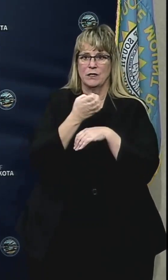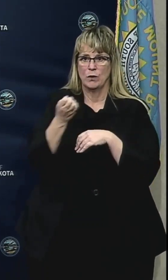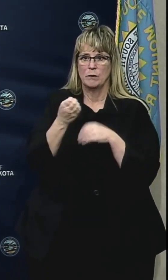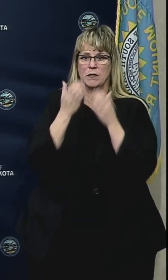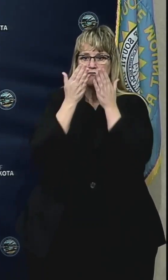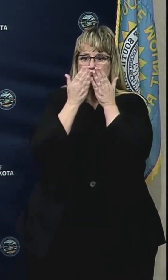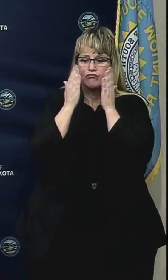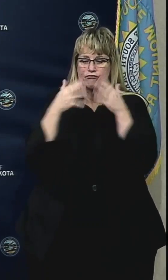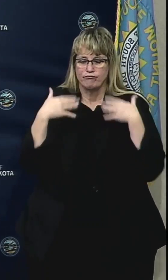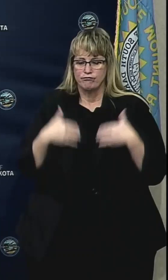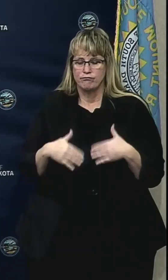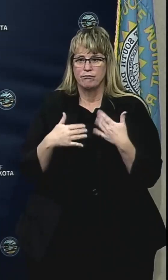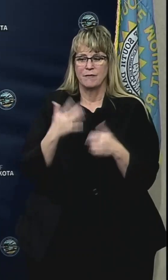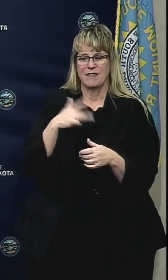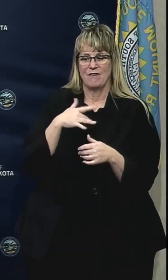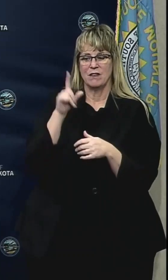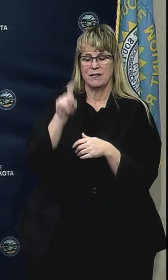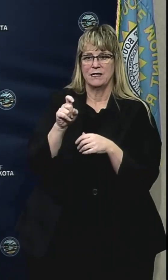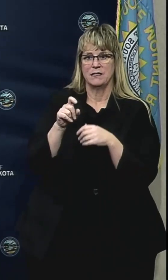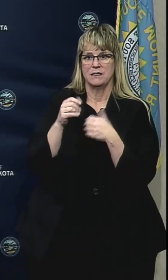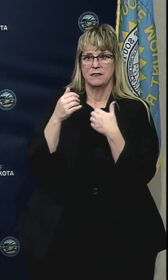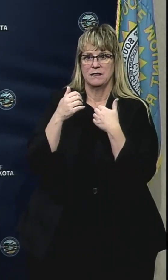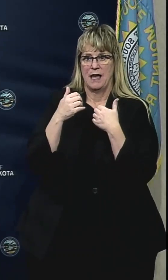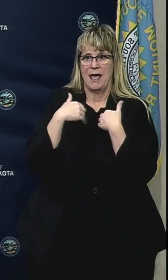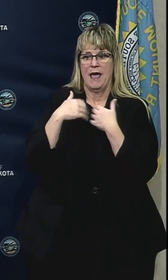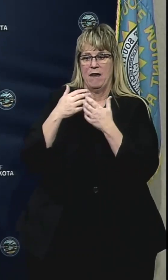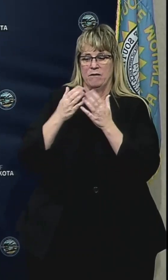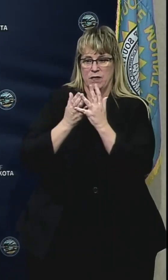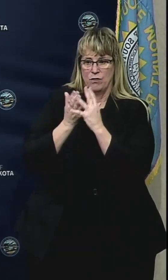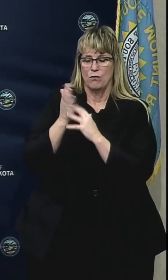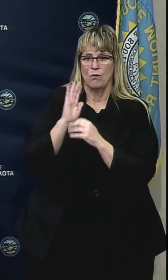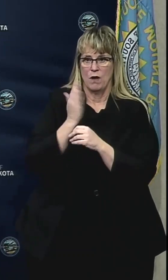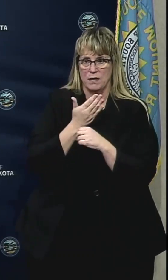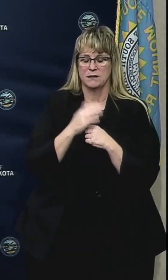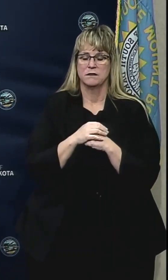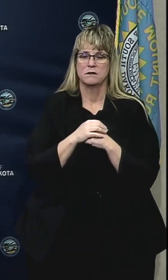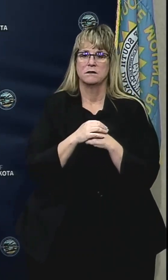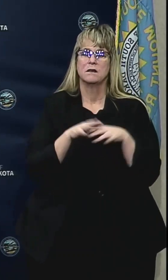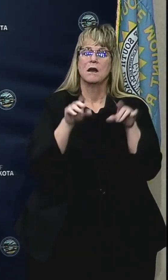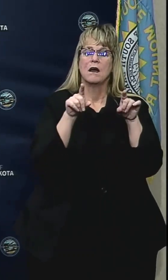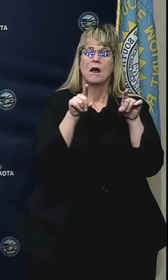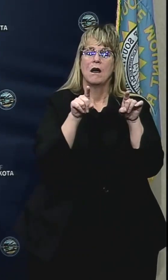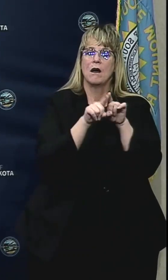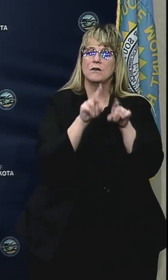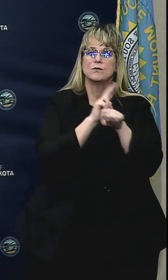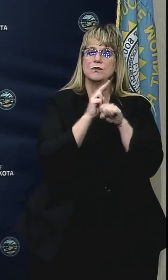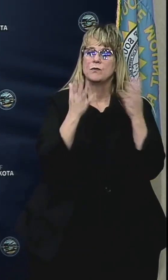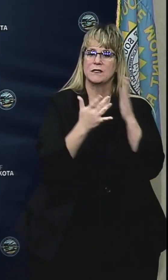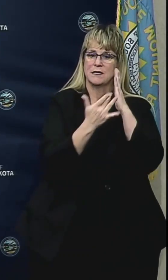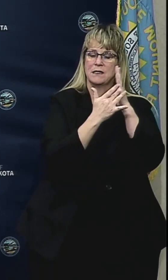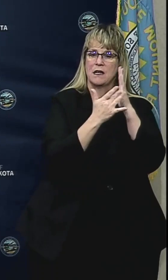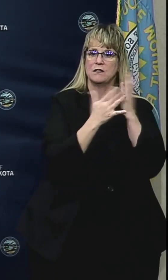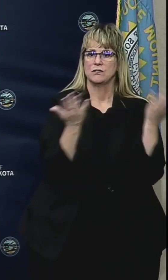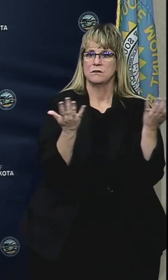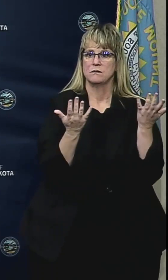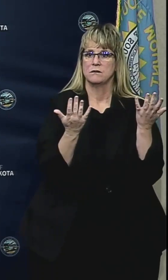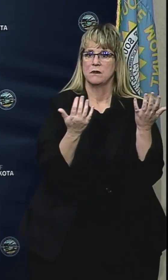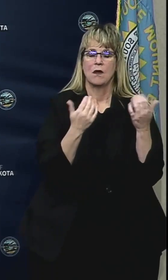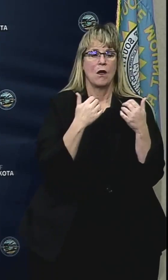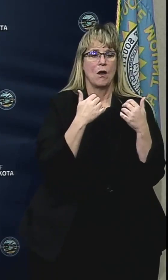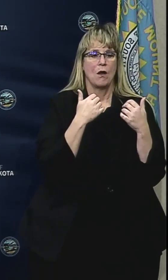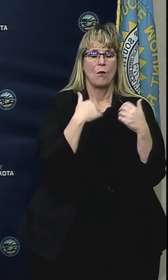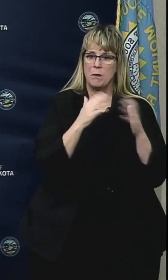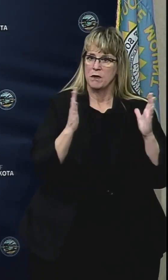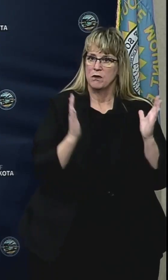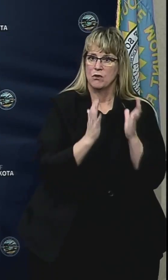might need or feel that they need to help get facilitated through us. We also use technology. I know we do the contact tracing, but